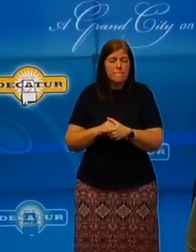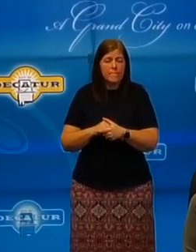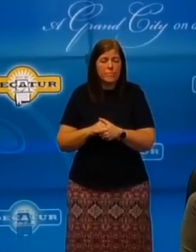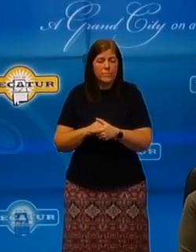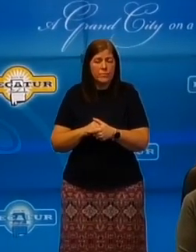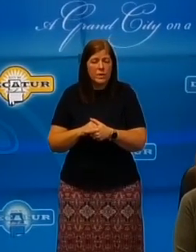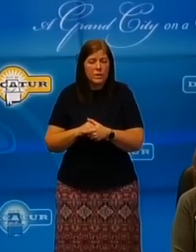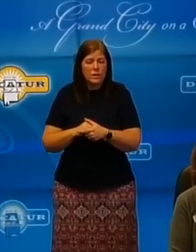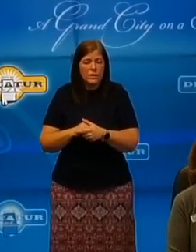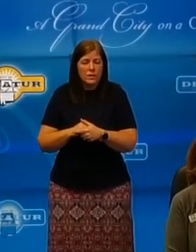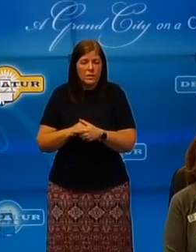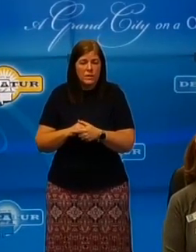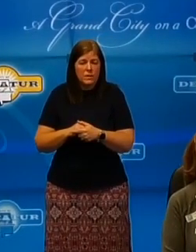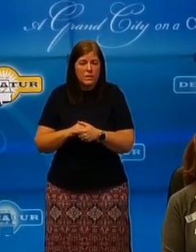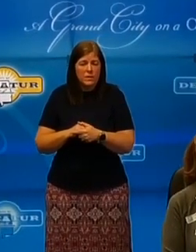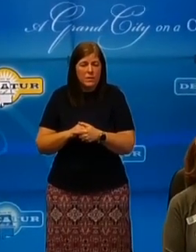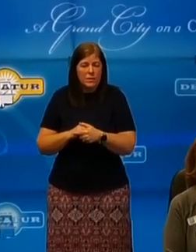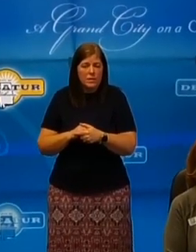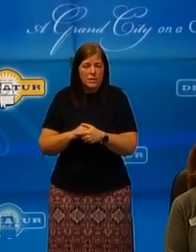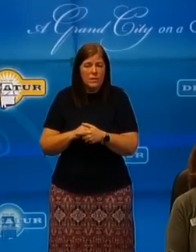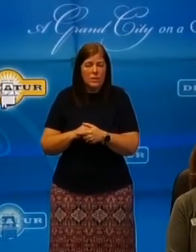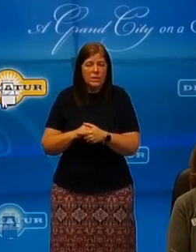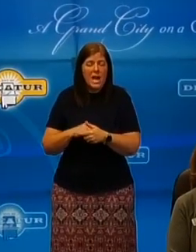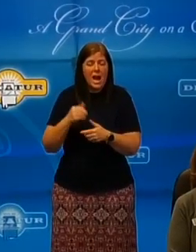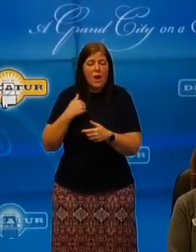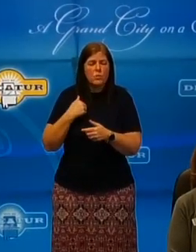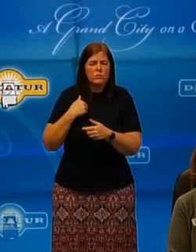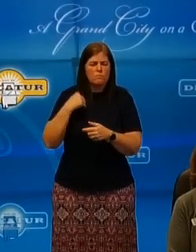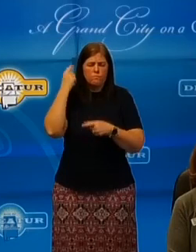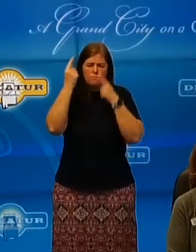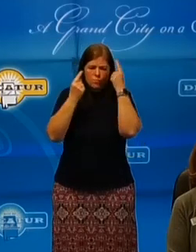Go ahead. Yes, go ahead. Yeah, I was wondering